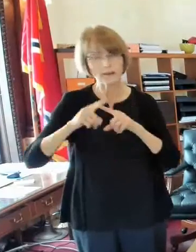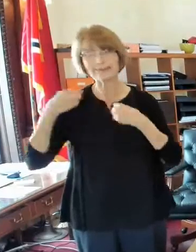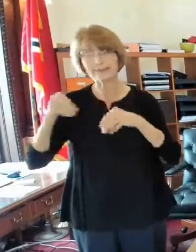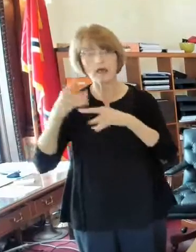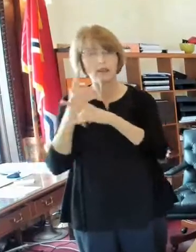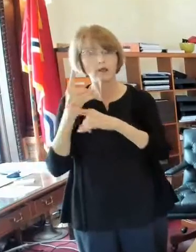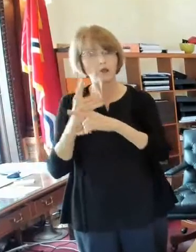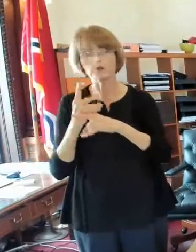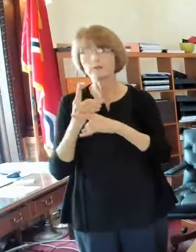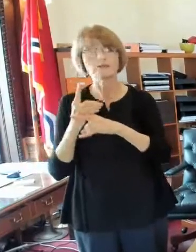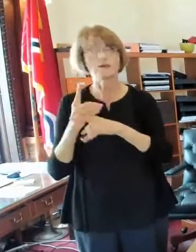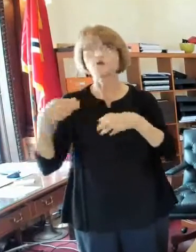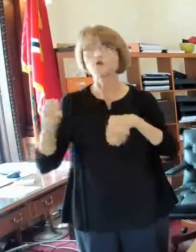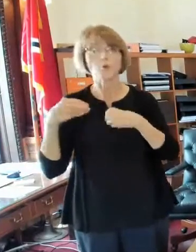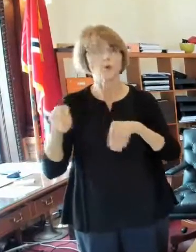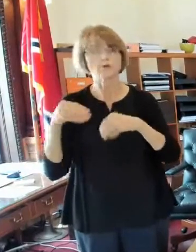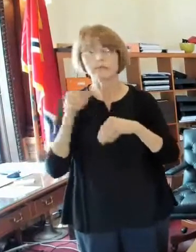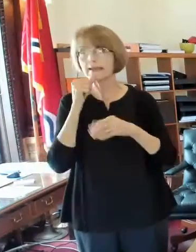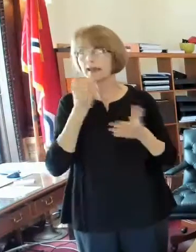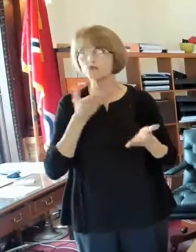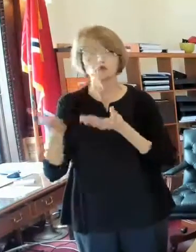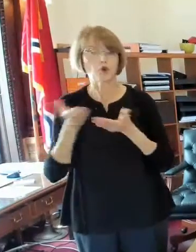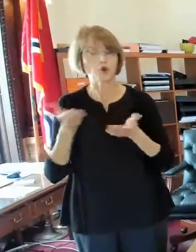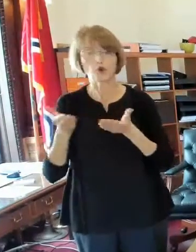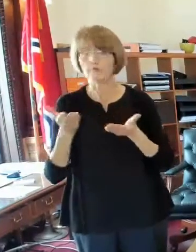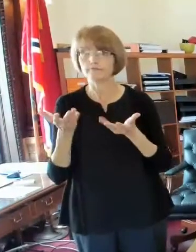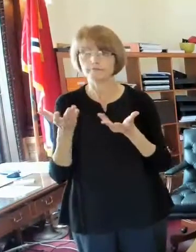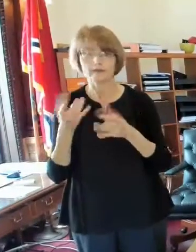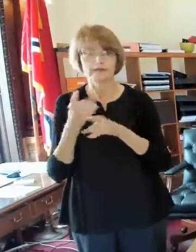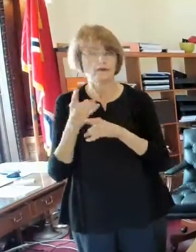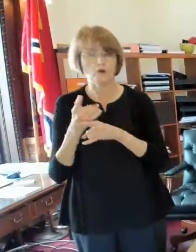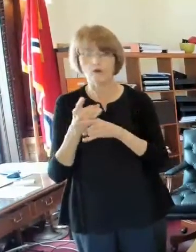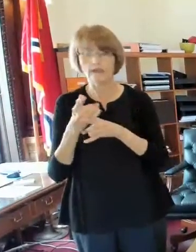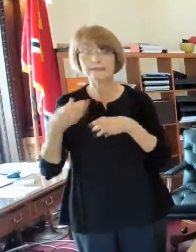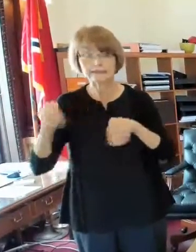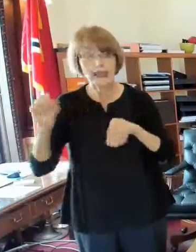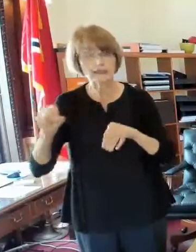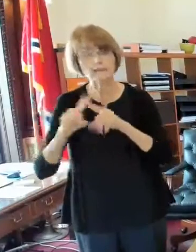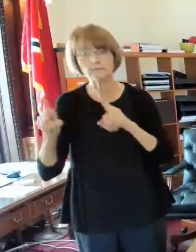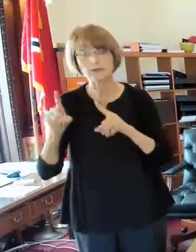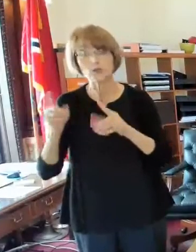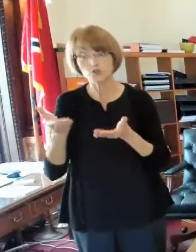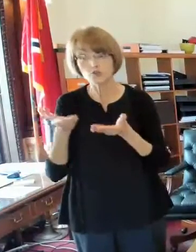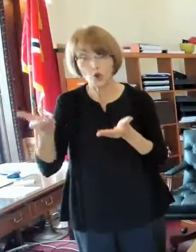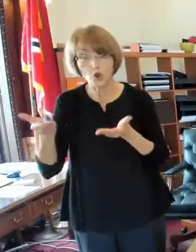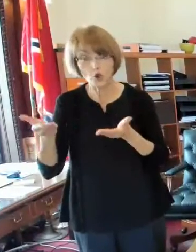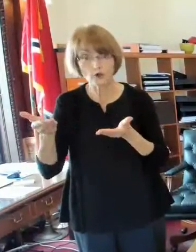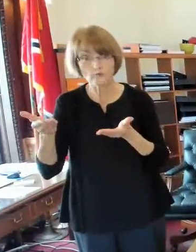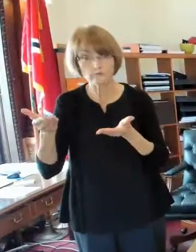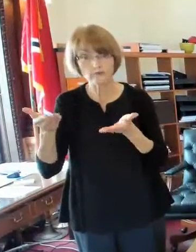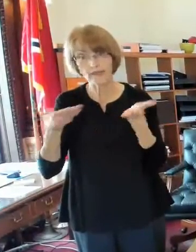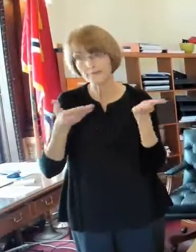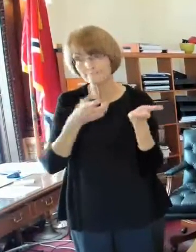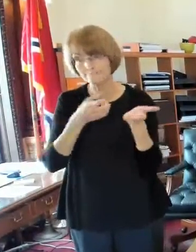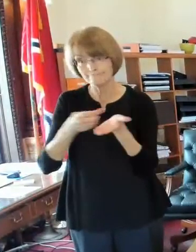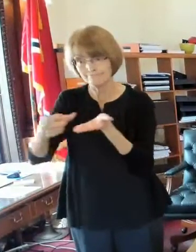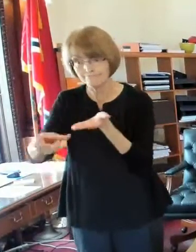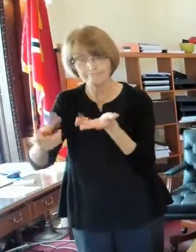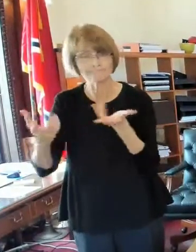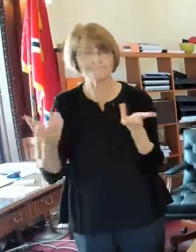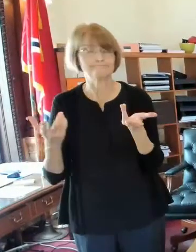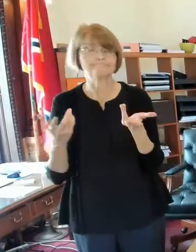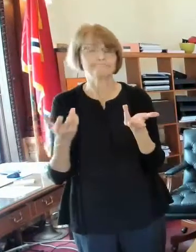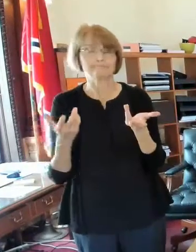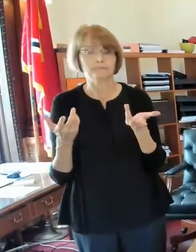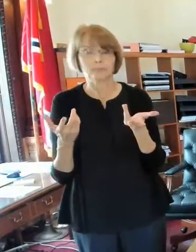not affected by this because they're not serving alcohol in their place of business. It wouldn't be any